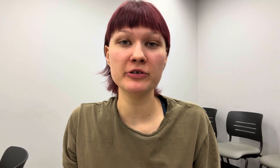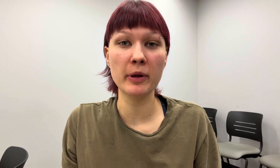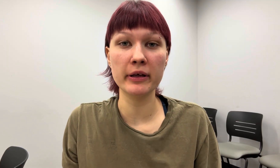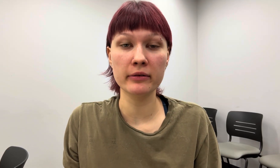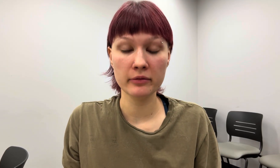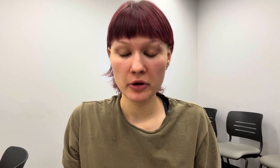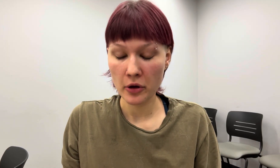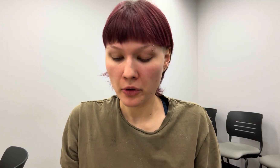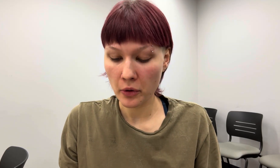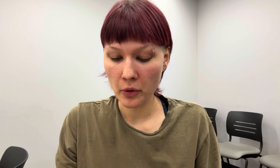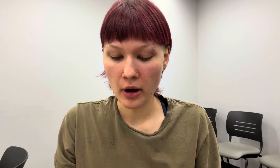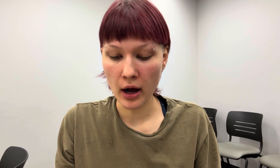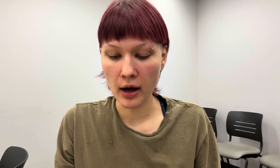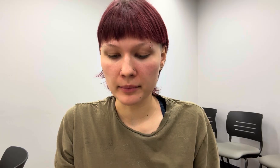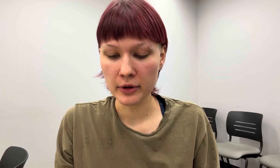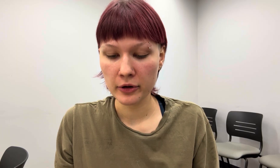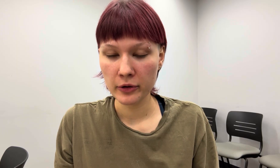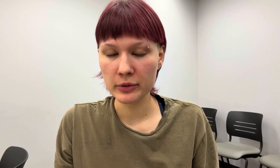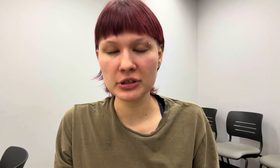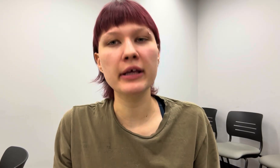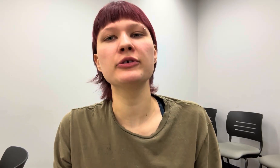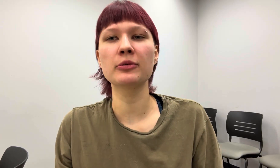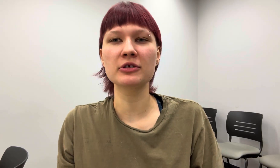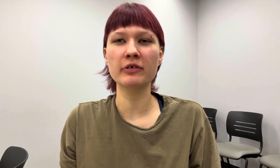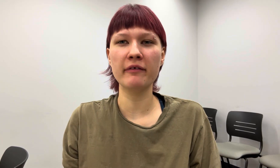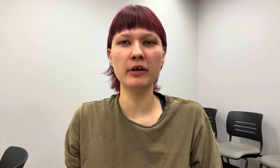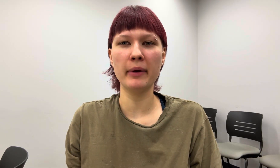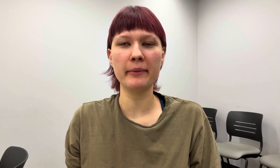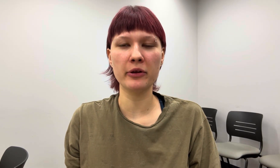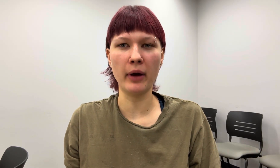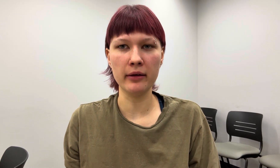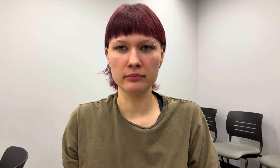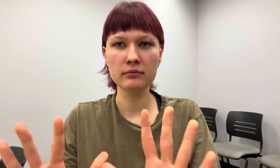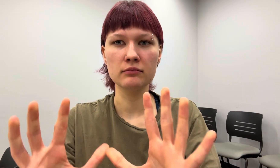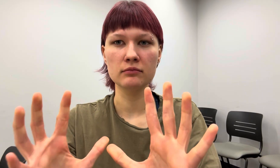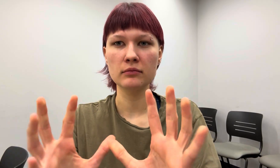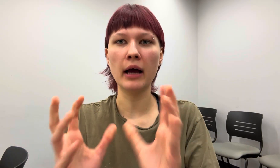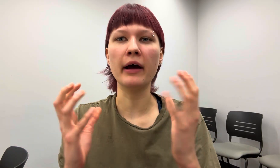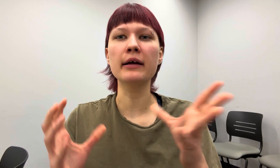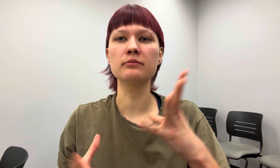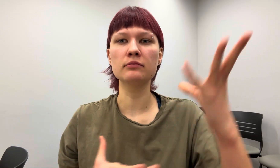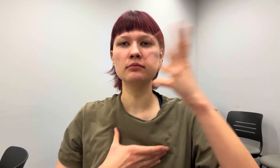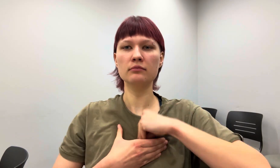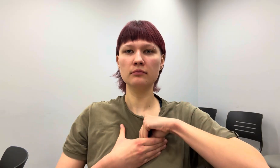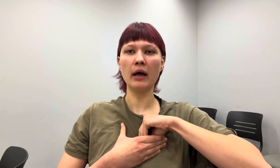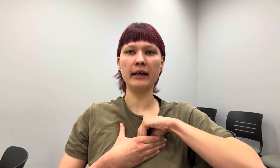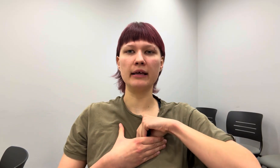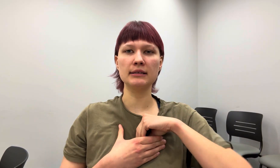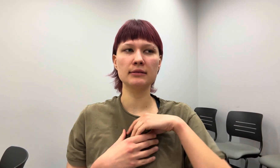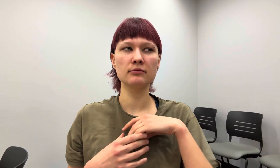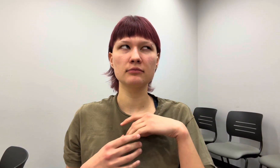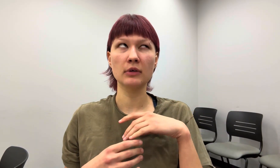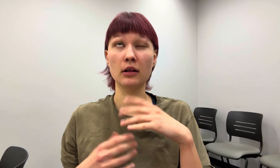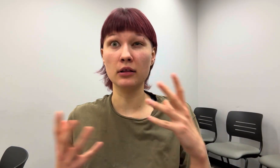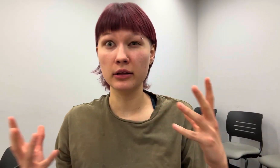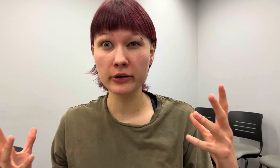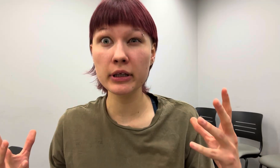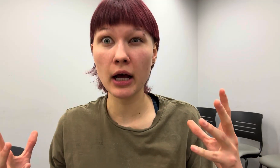spelling, which thank you so much for that feedback, by the way. I this. Clearly not in